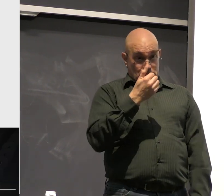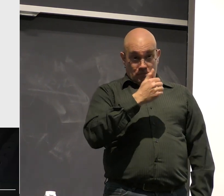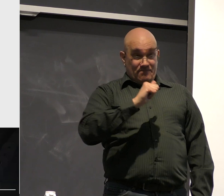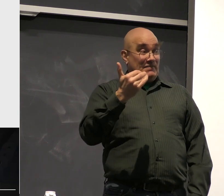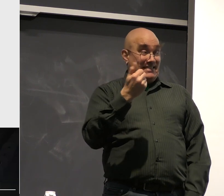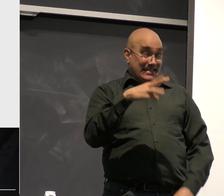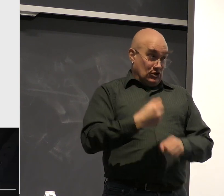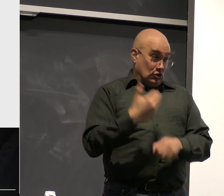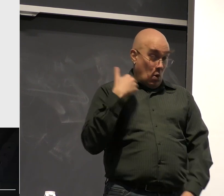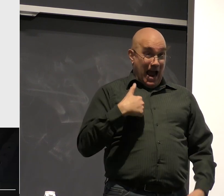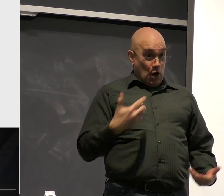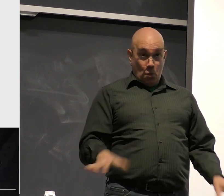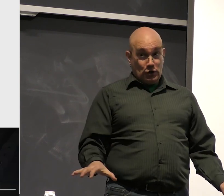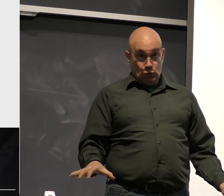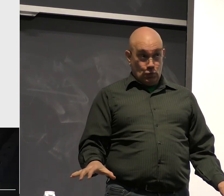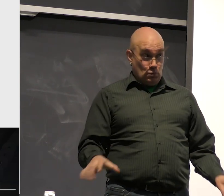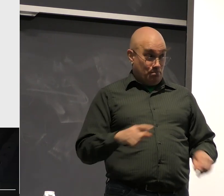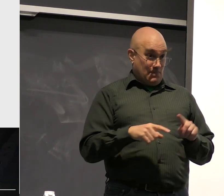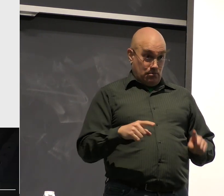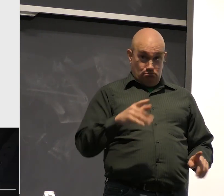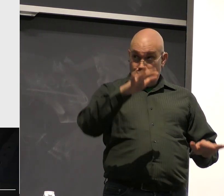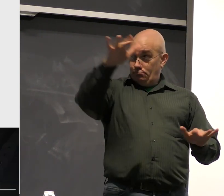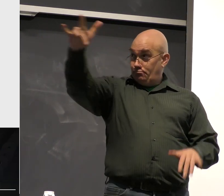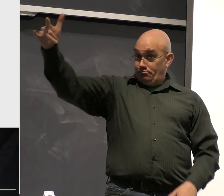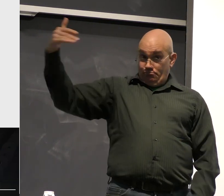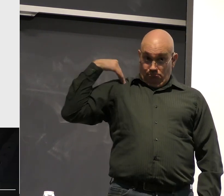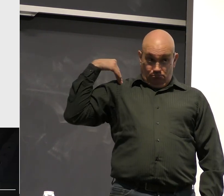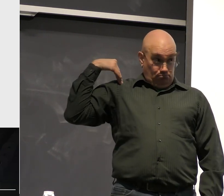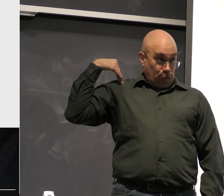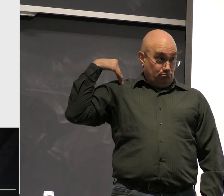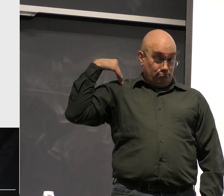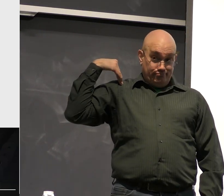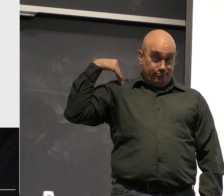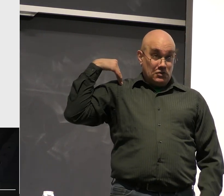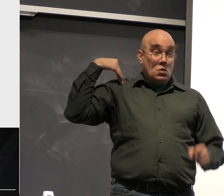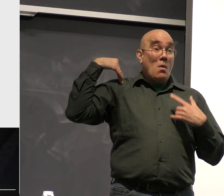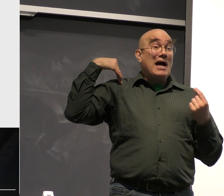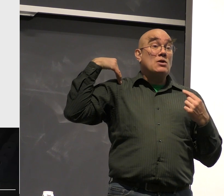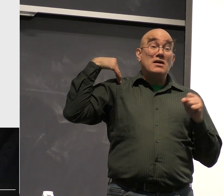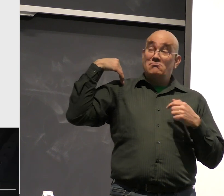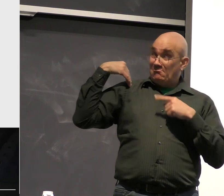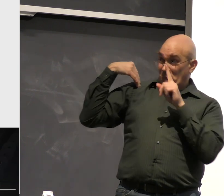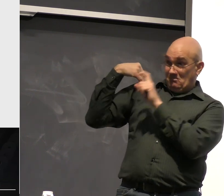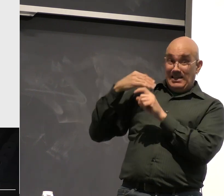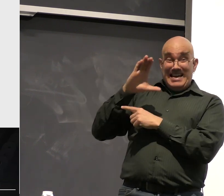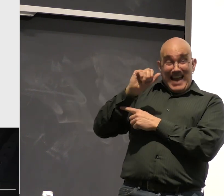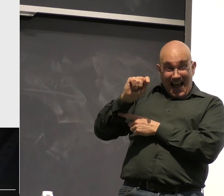have to tell you, as a white person 15, 16 years ago. I didn't want to, but there was nobody out there. The offer came to me, and so I